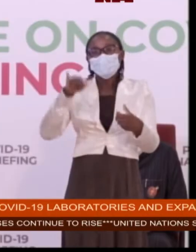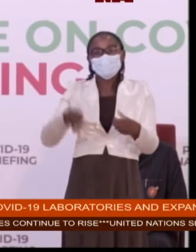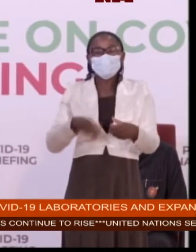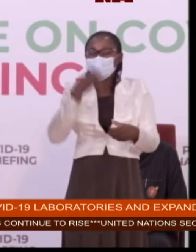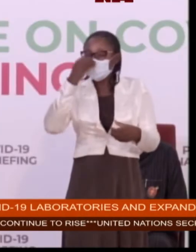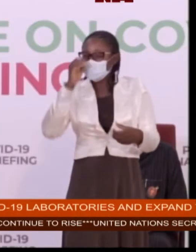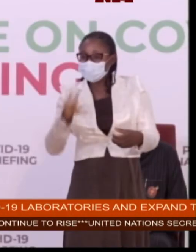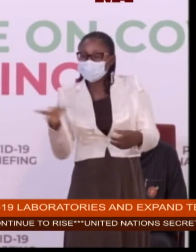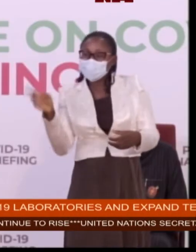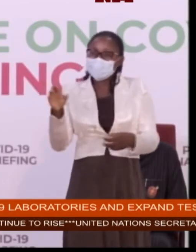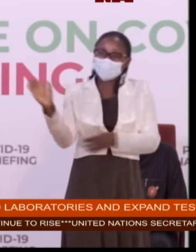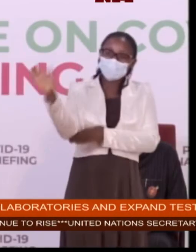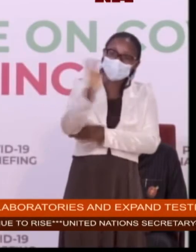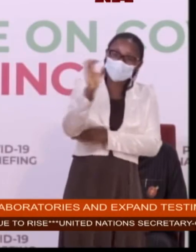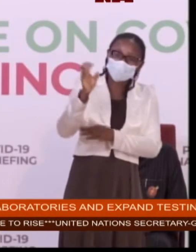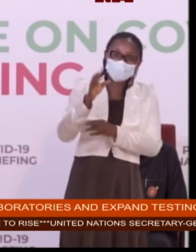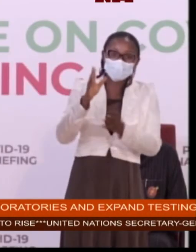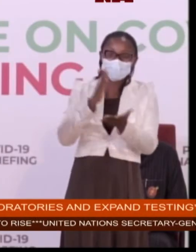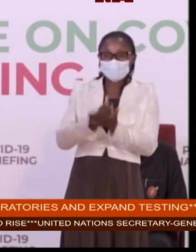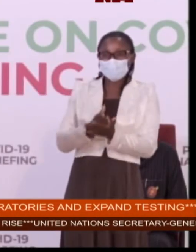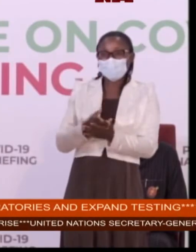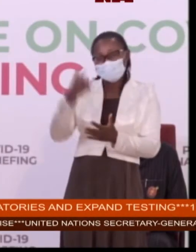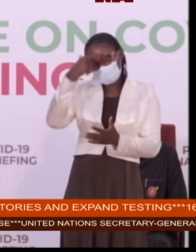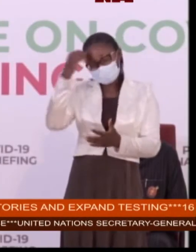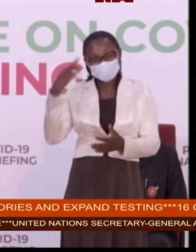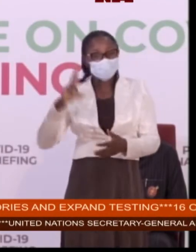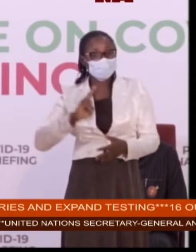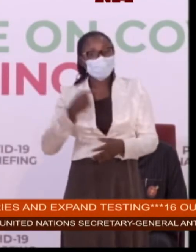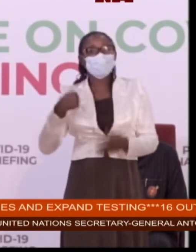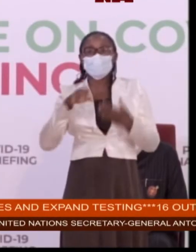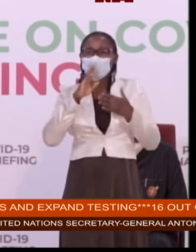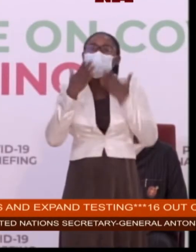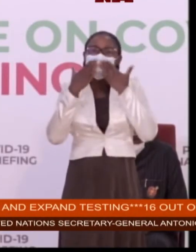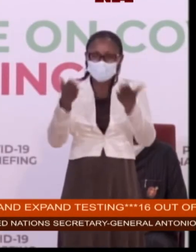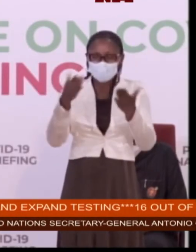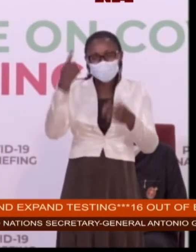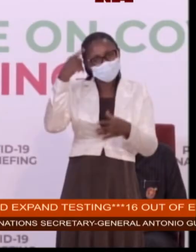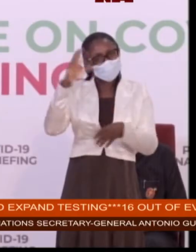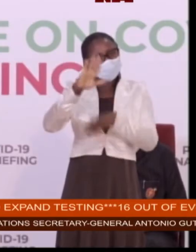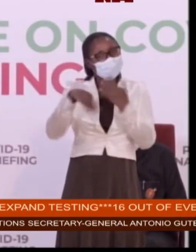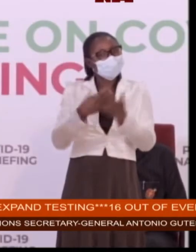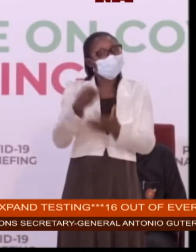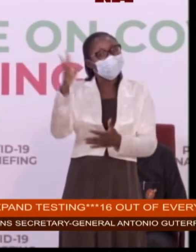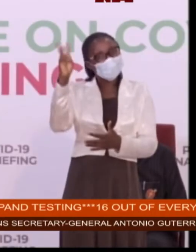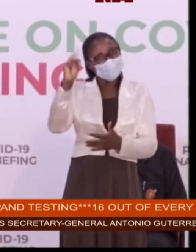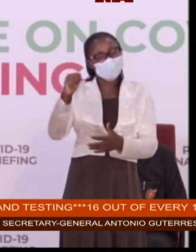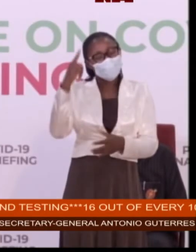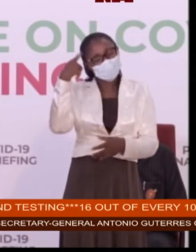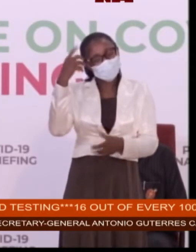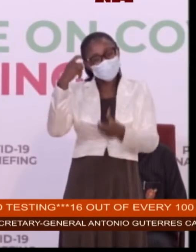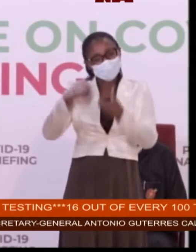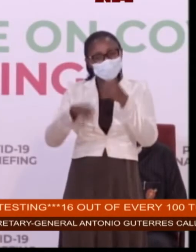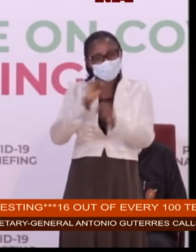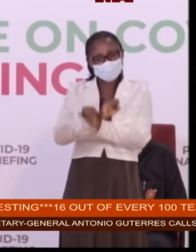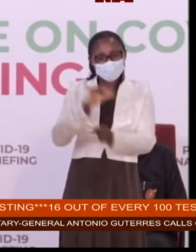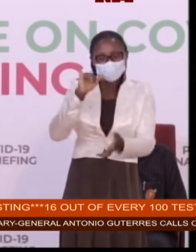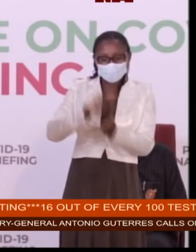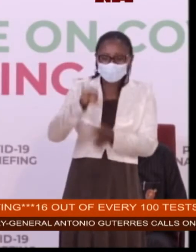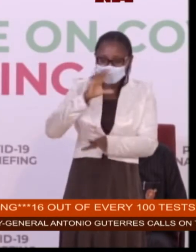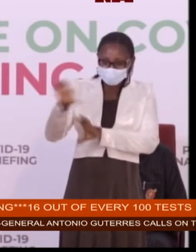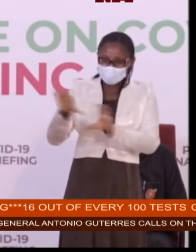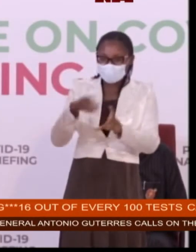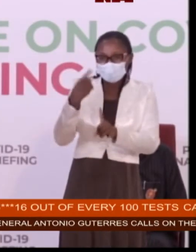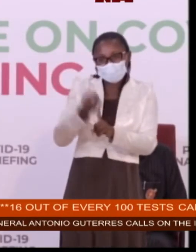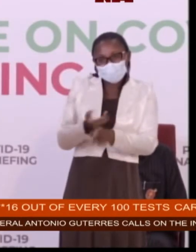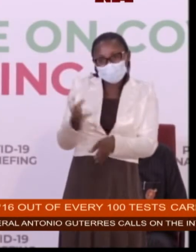Christmas, New Year working on behalf of all of us. And we're very grateful to all of them for the hard work that you're carrying out